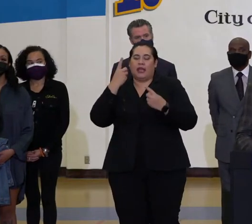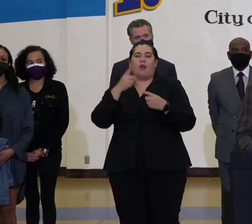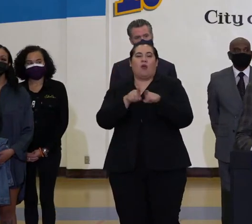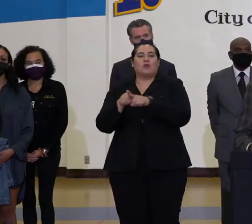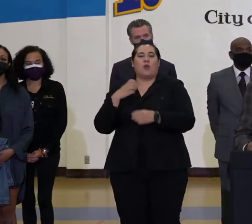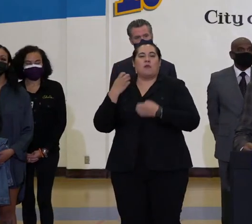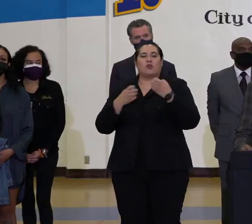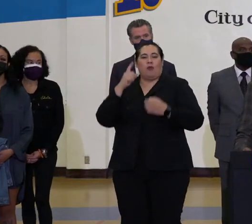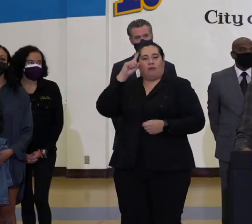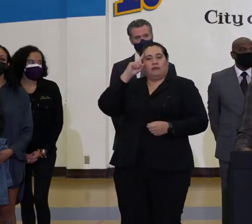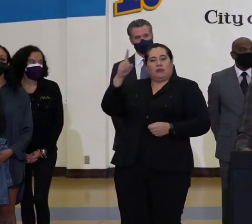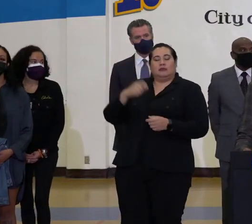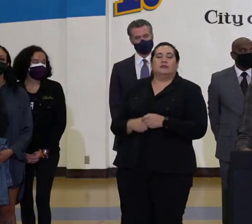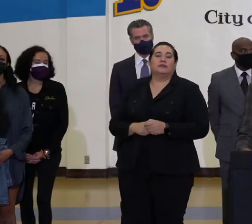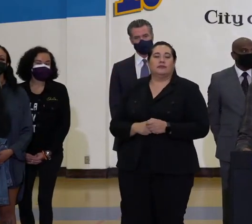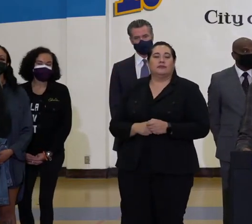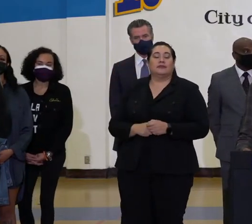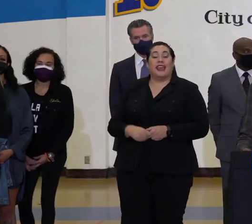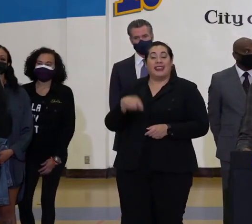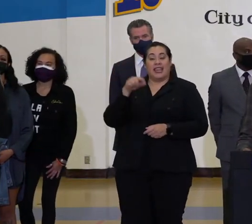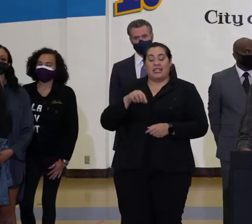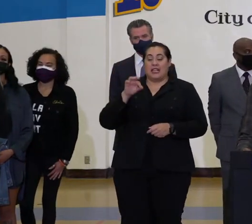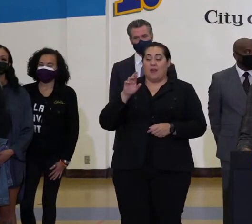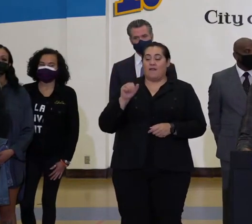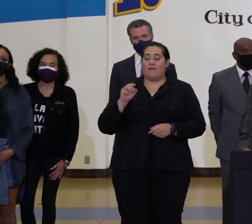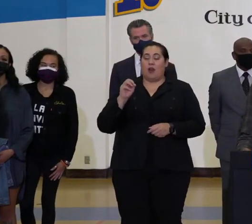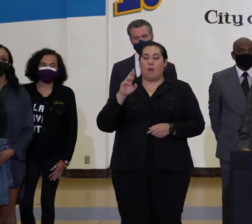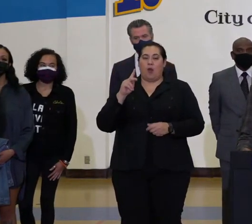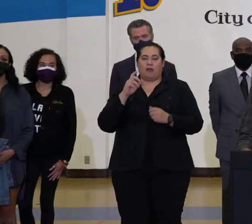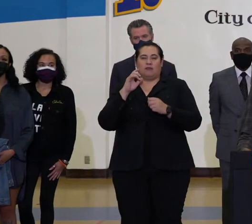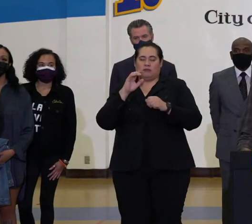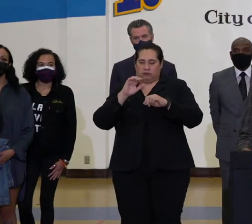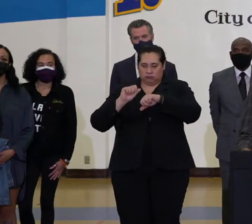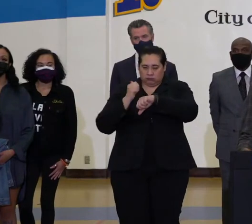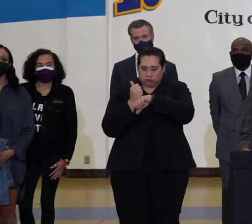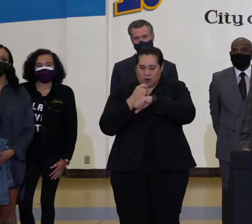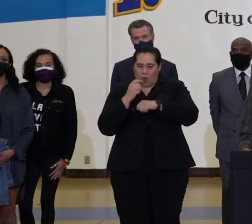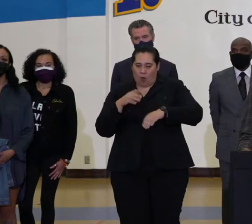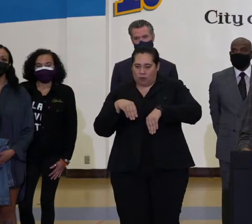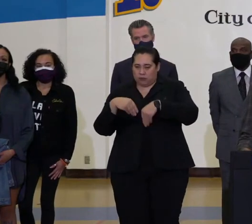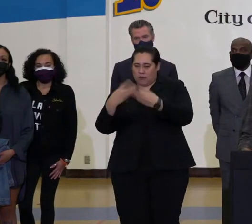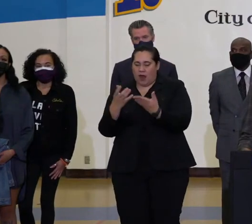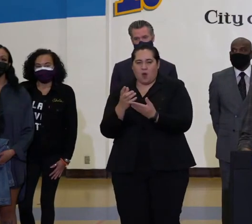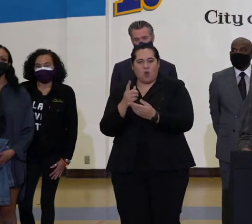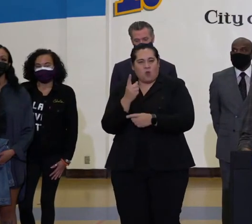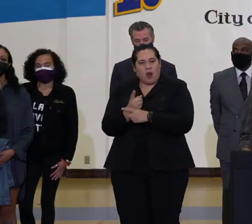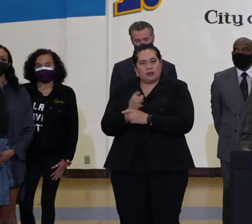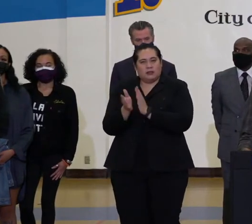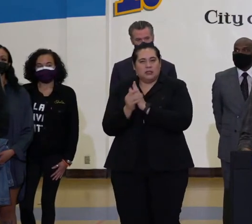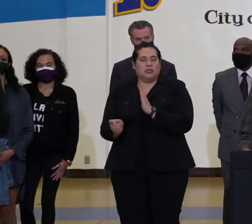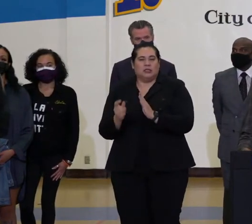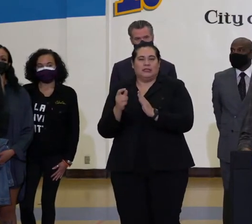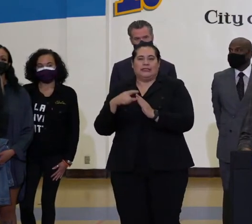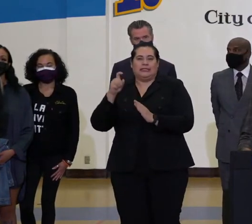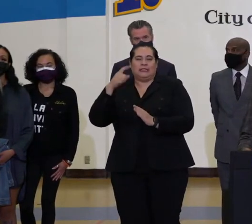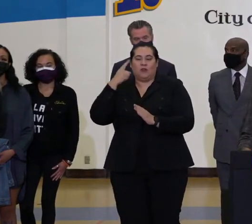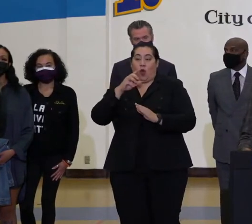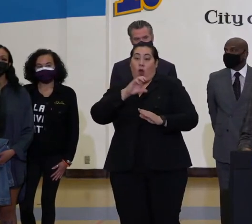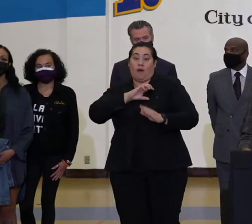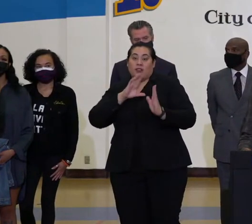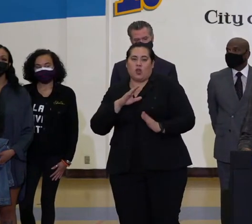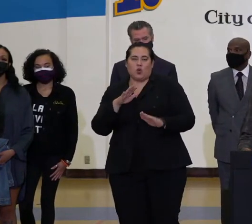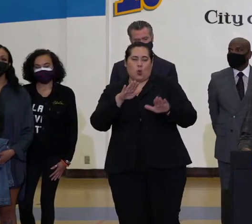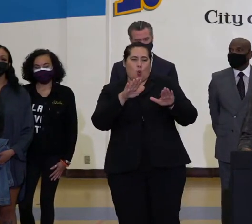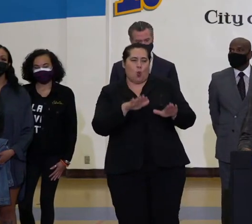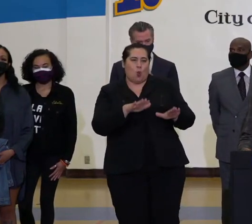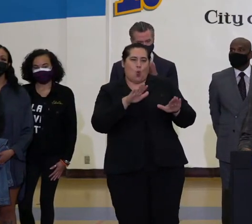intelligence. This framework will equip officers with the skills necessary for de-escalation, while also